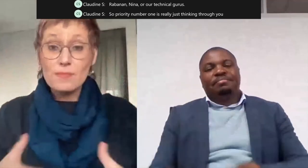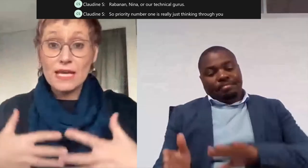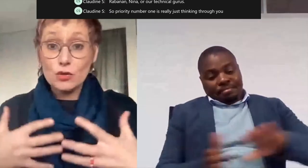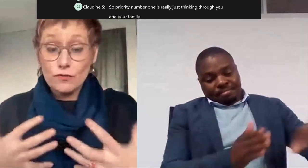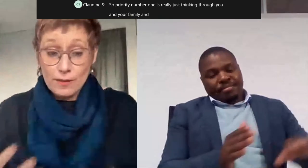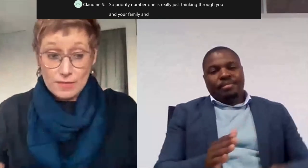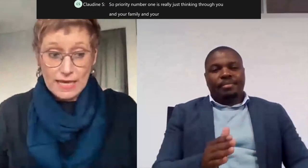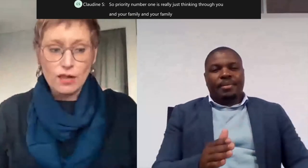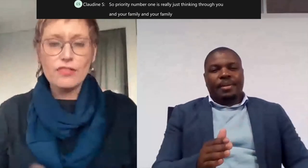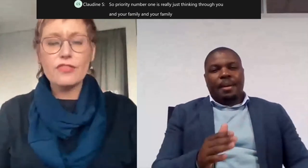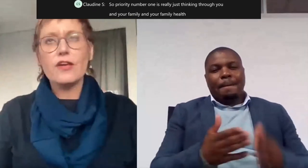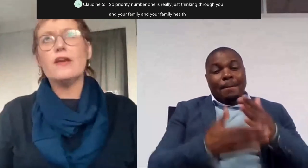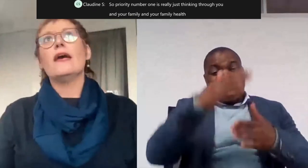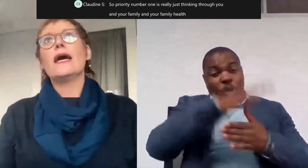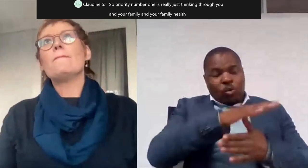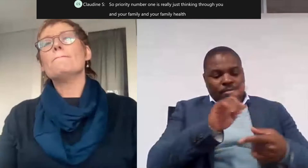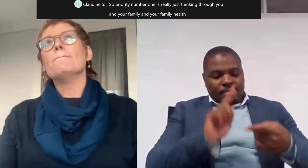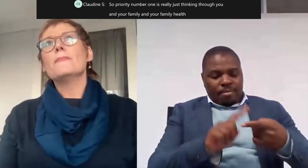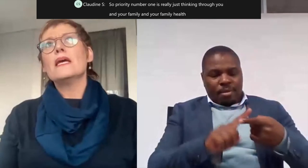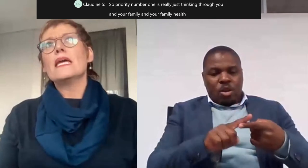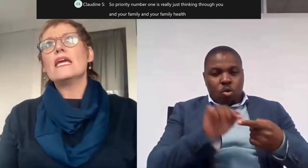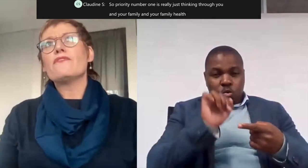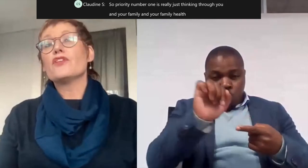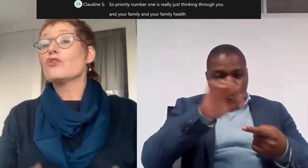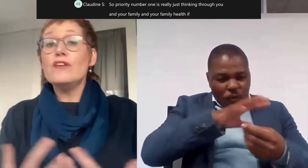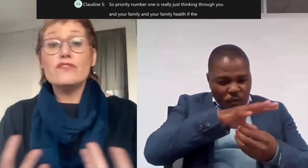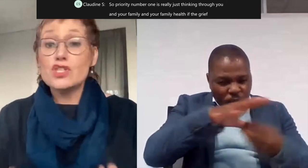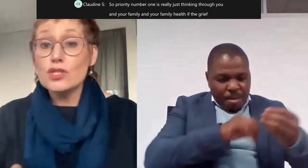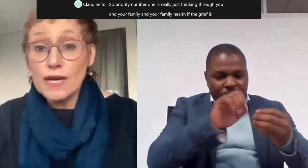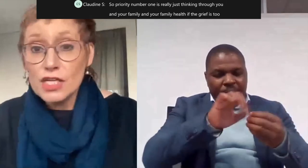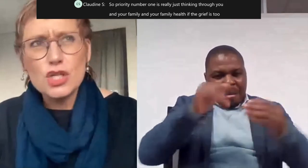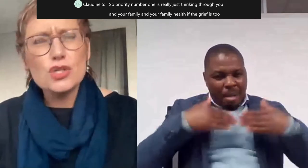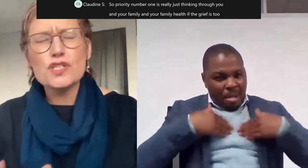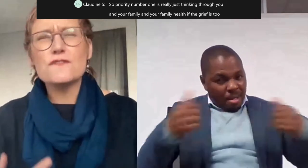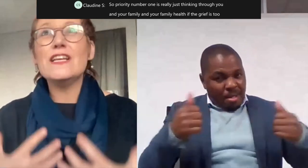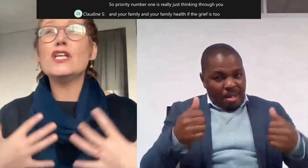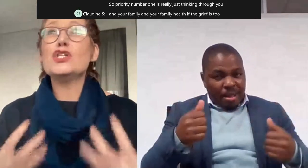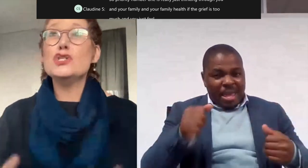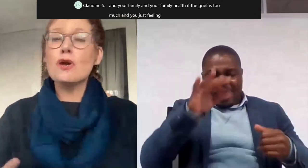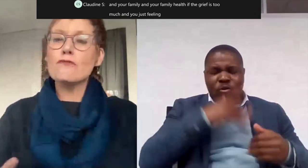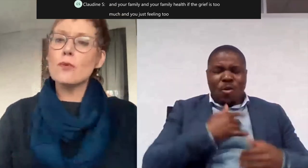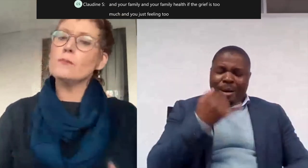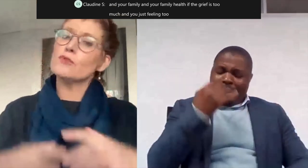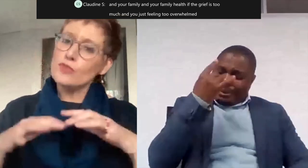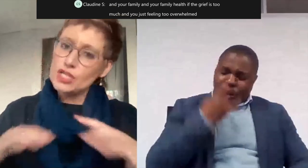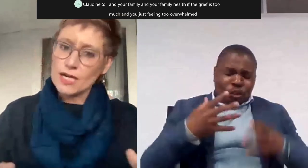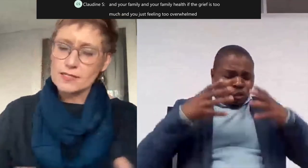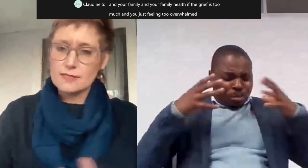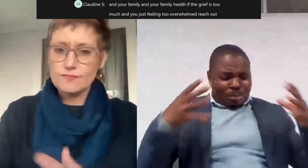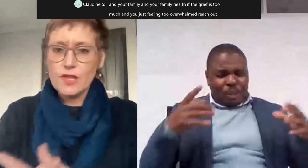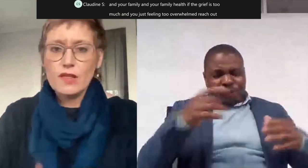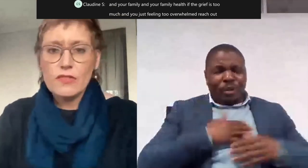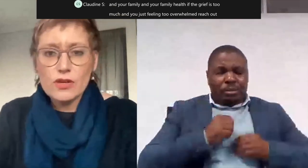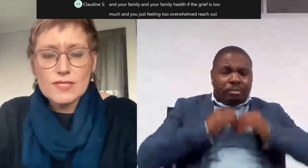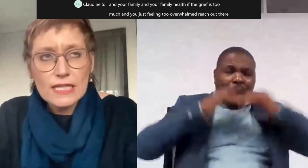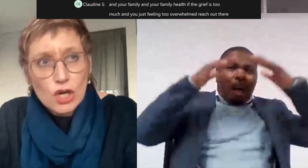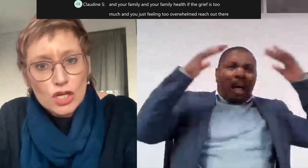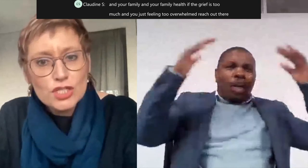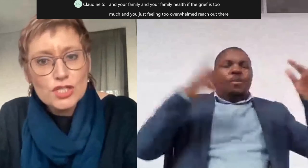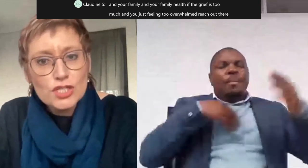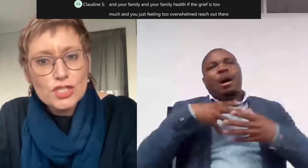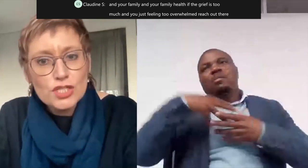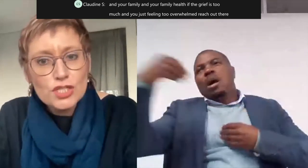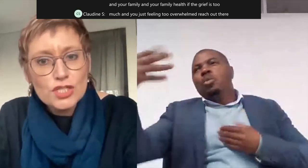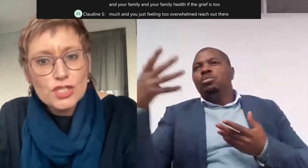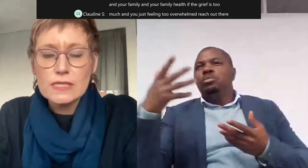you and your family health. If the grief is too much and you're just feeling too overwhelmed, reach out. There